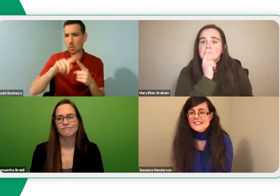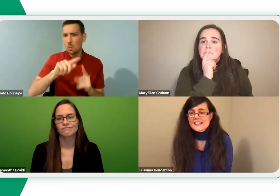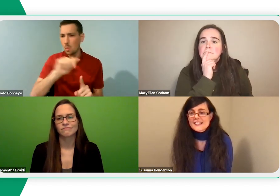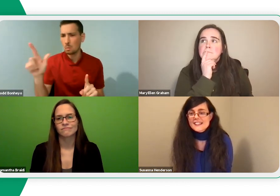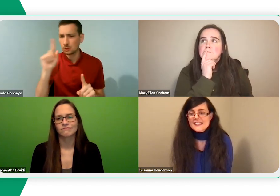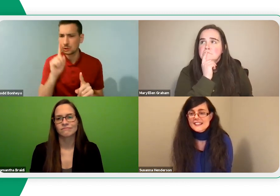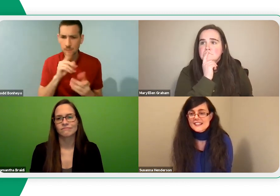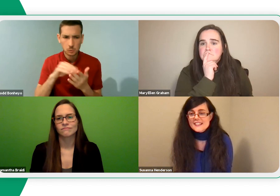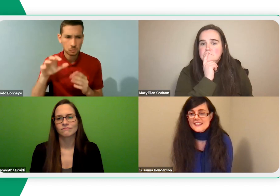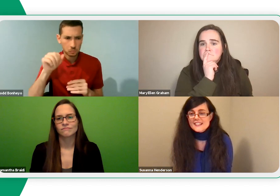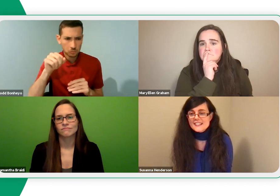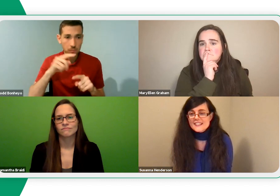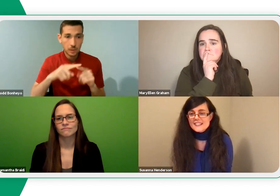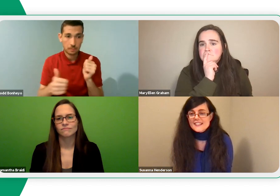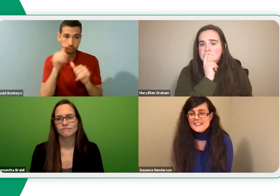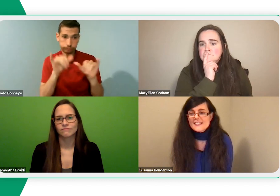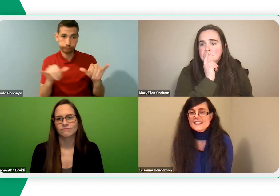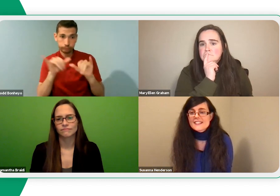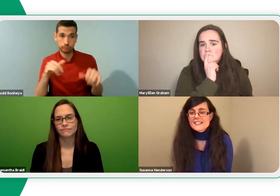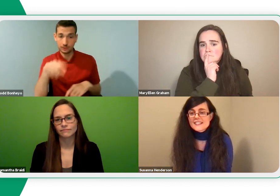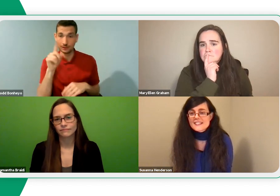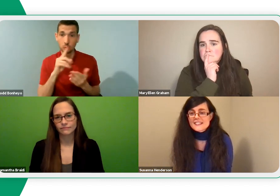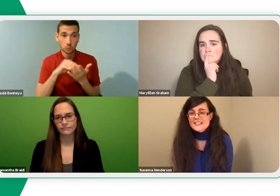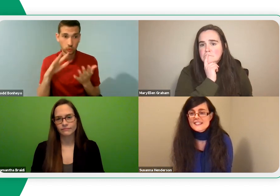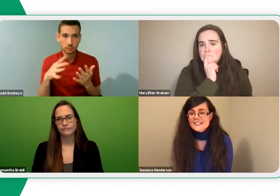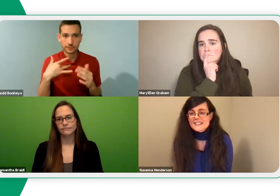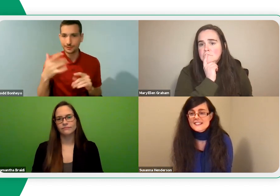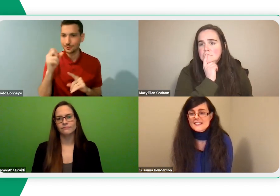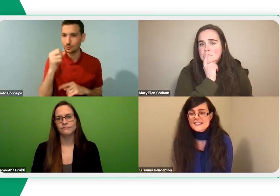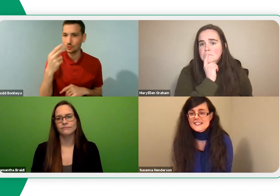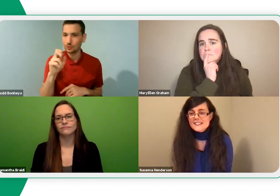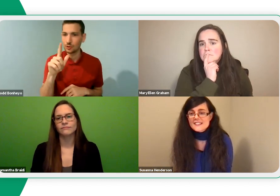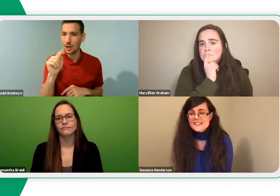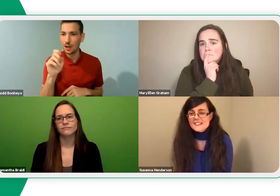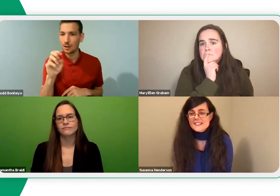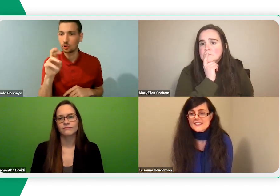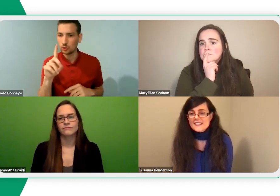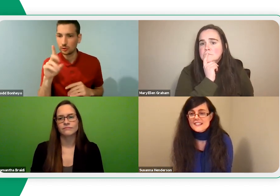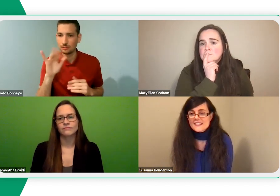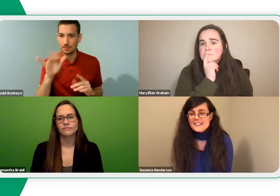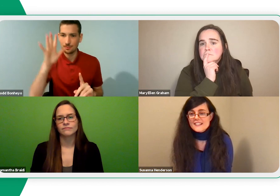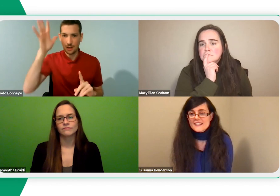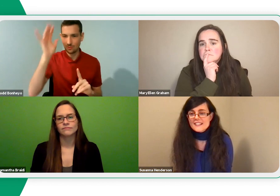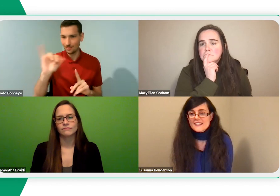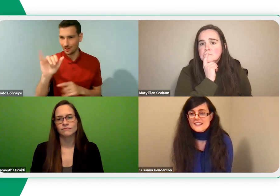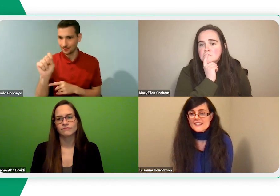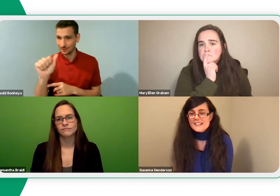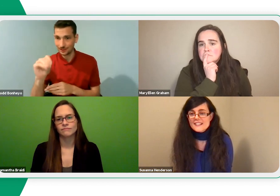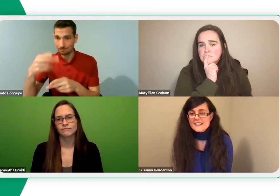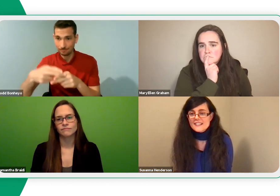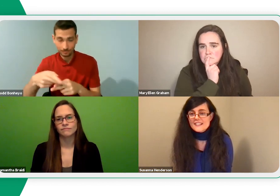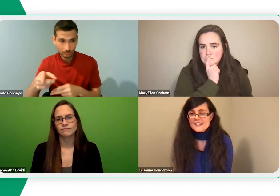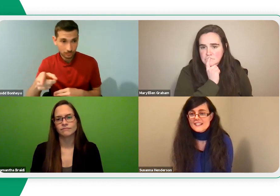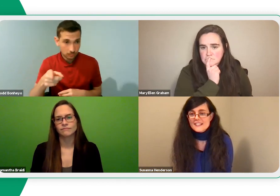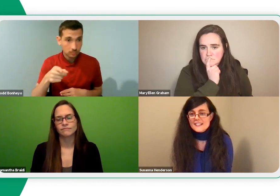fear regarding money and finances, but they're, as a common thing with deaf students, they're sheltered